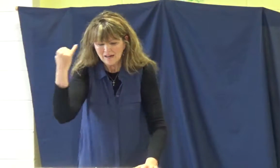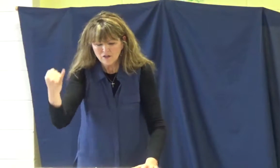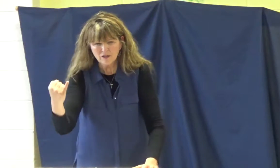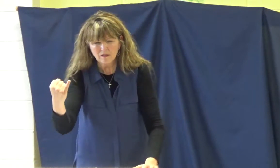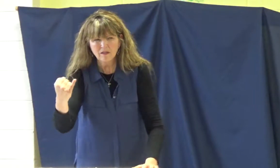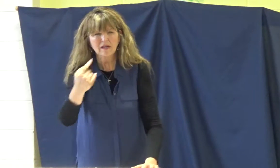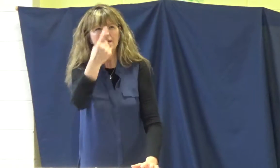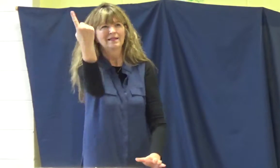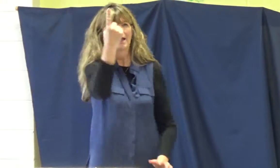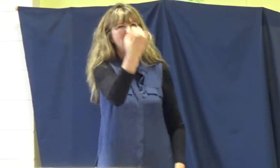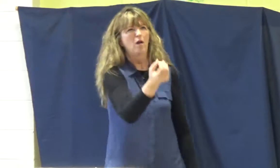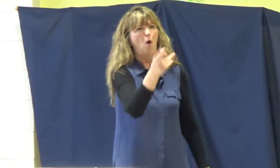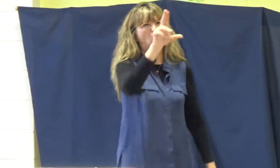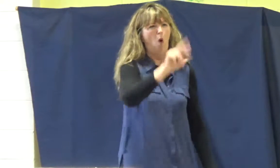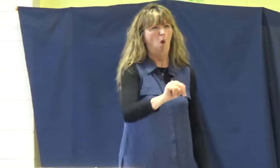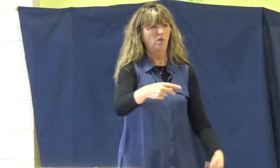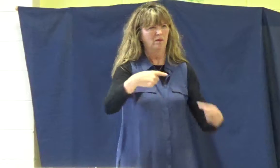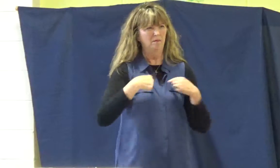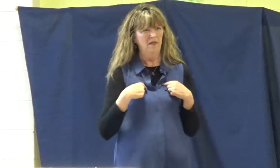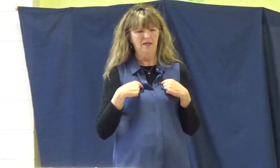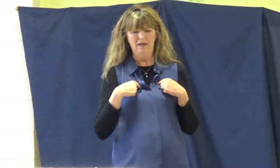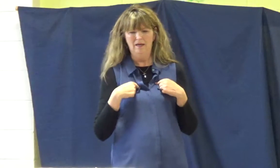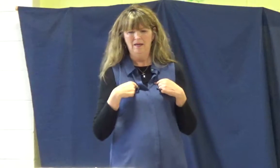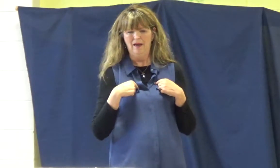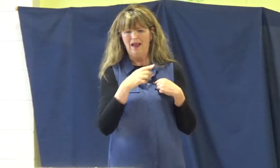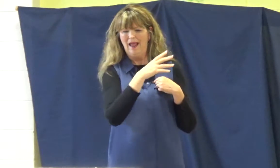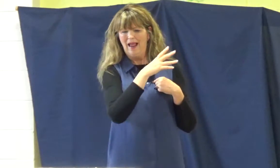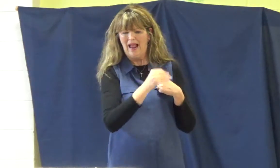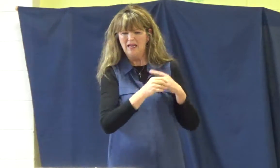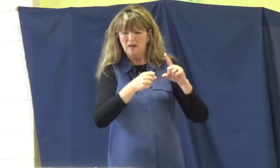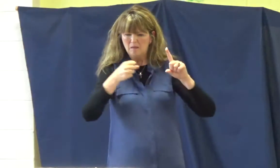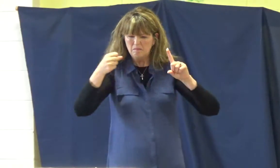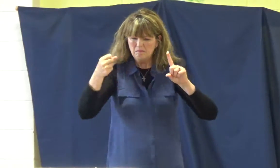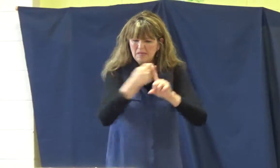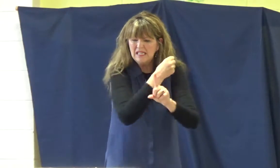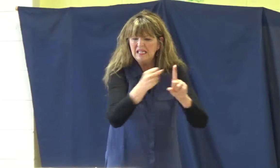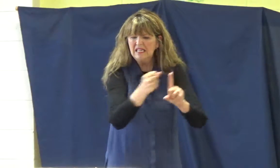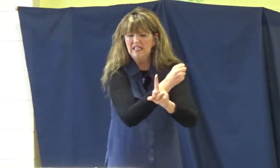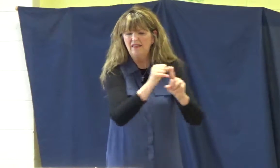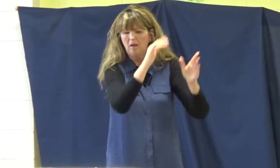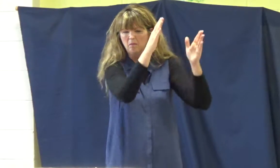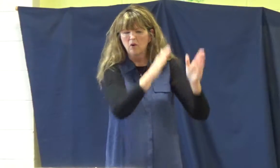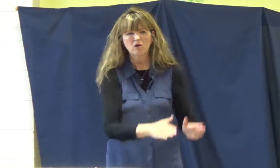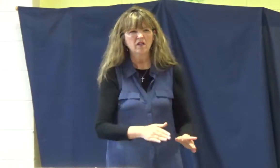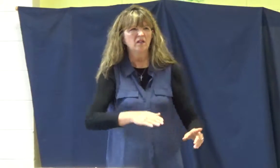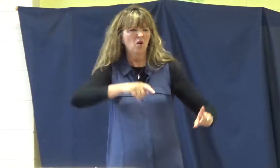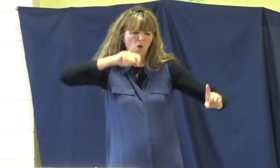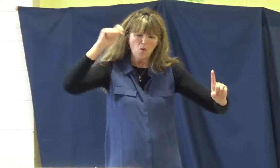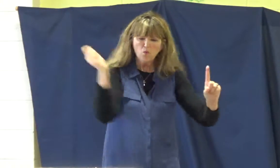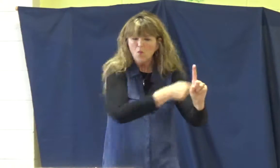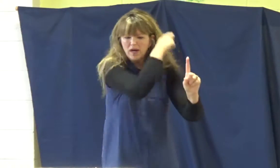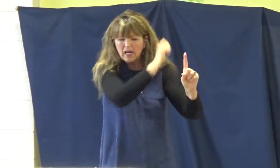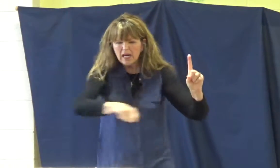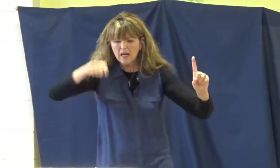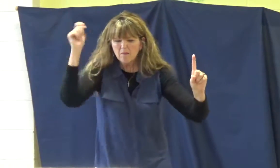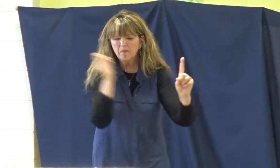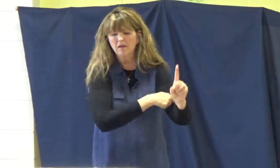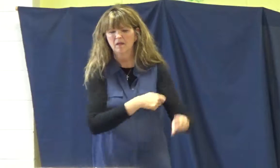I can't even imagine what it would be like for someone to own me, to be